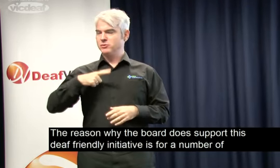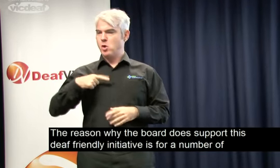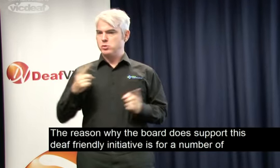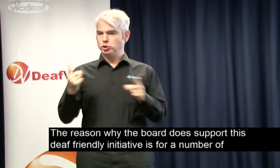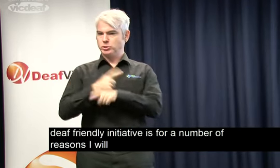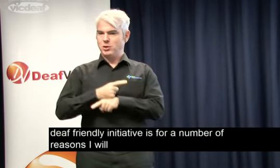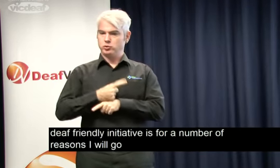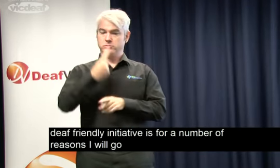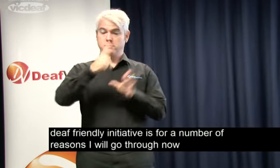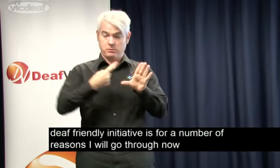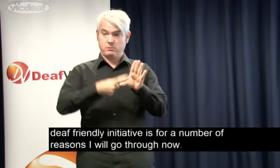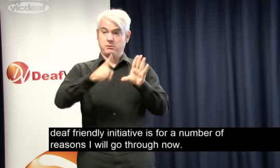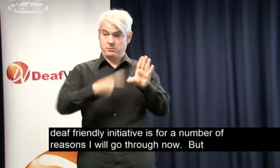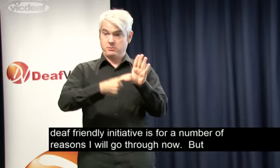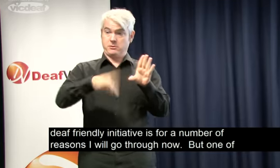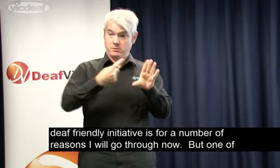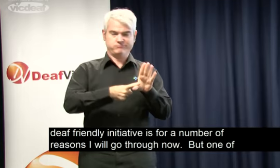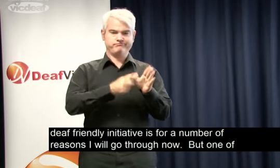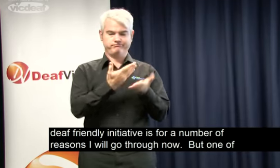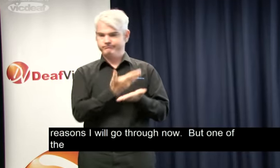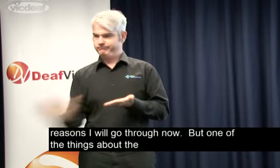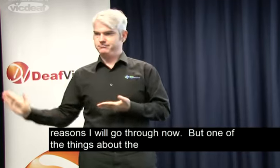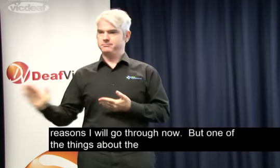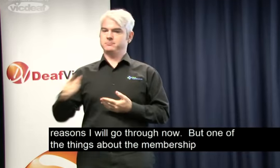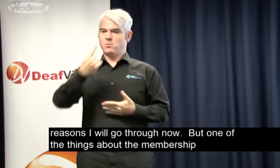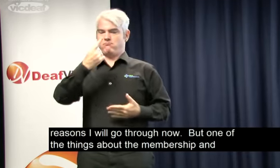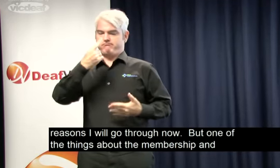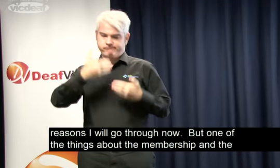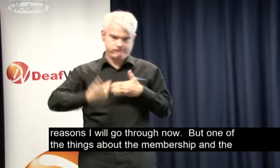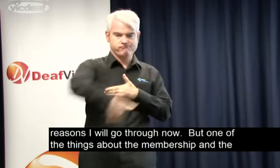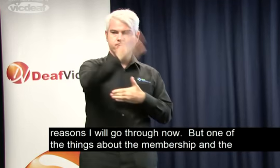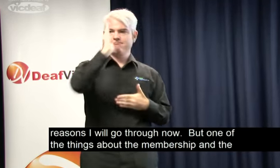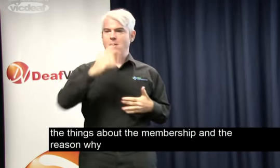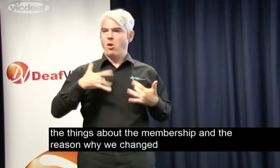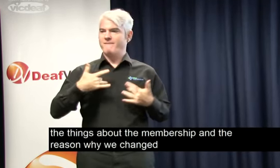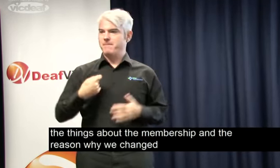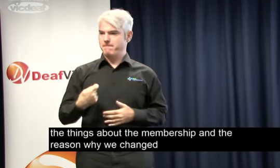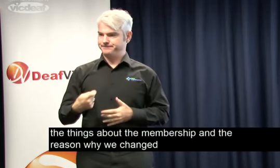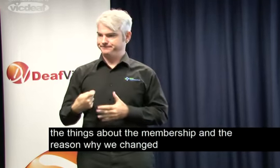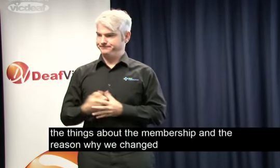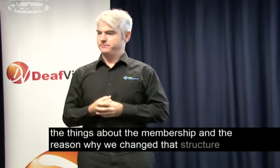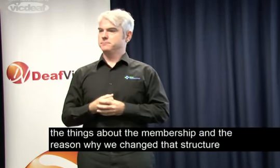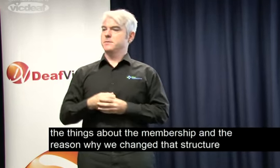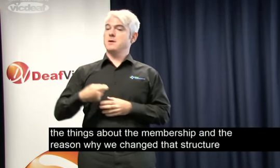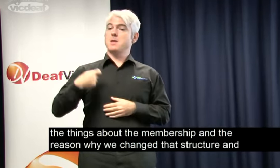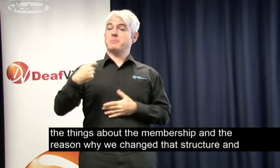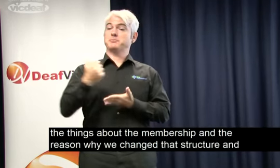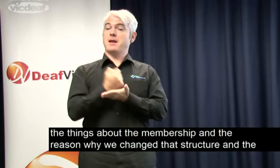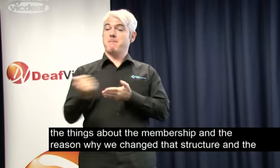the membership and the reason why we changed that structure of the annual fee to an ongoing fee and people becoming life